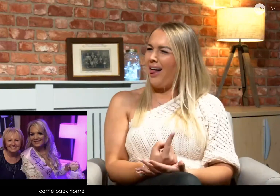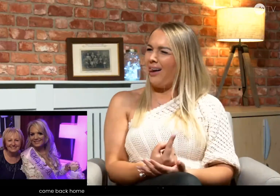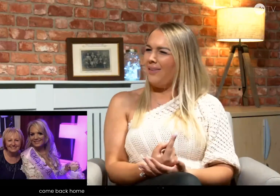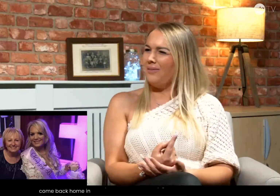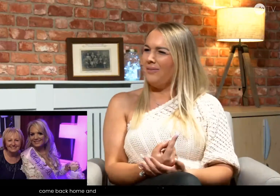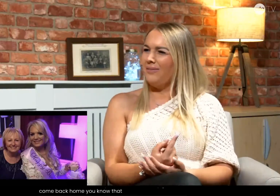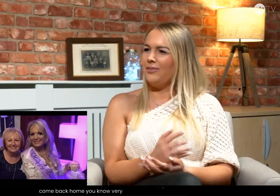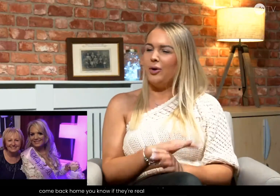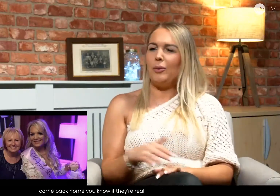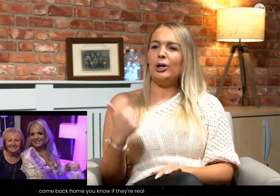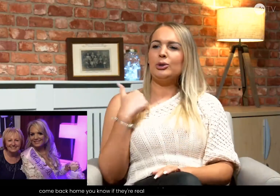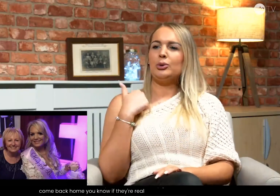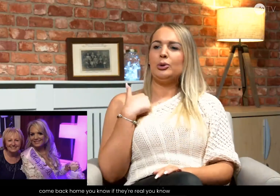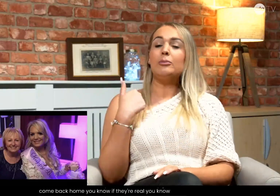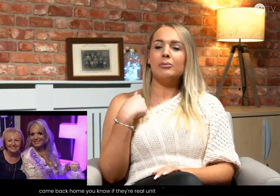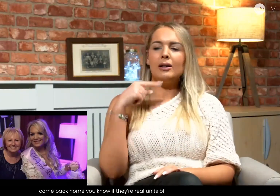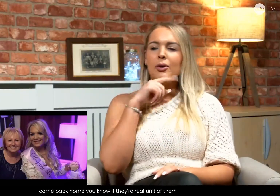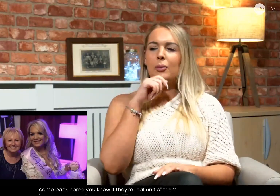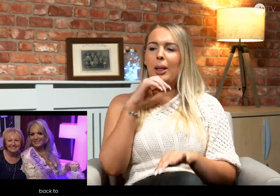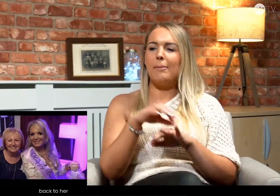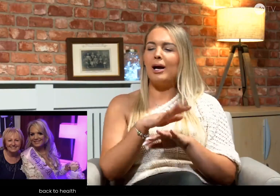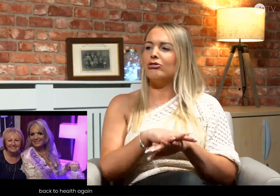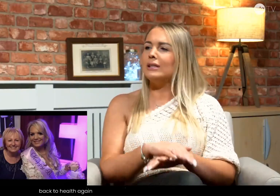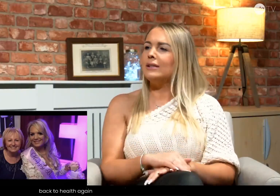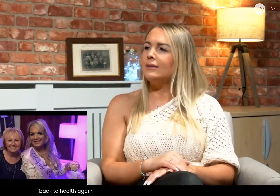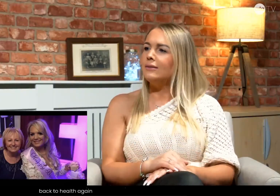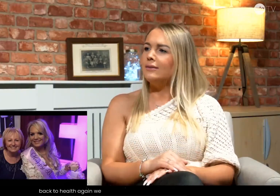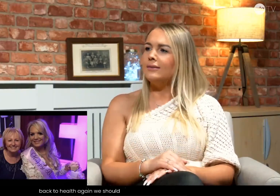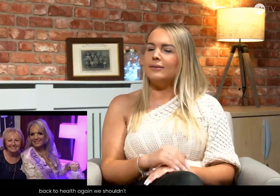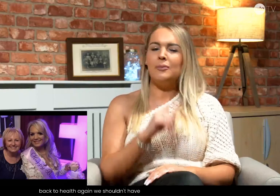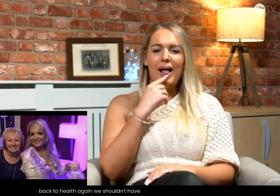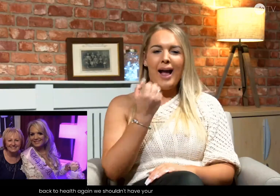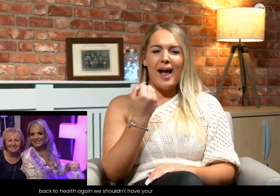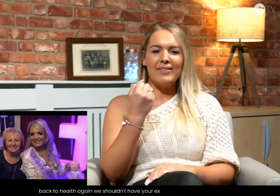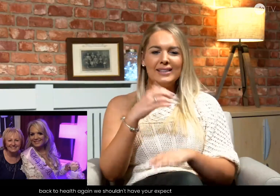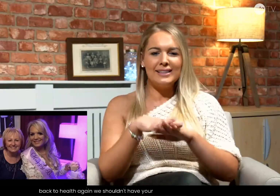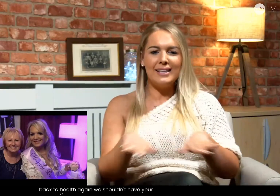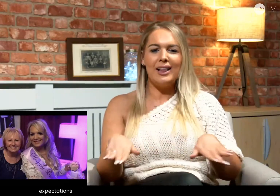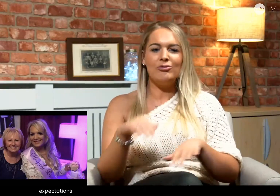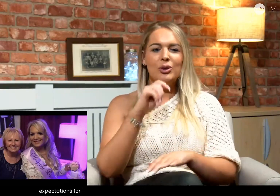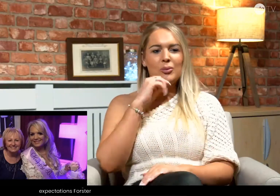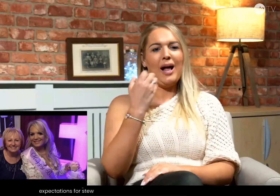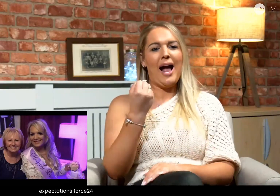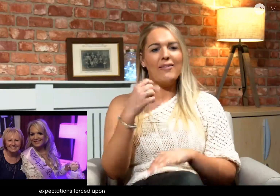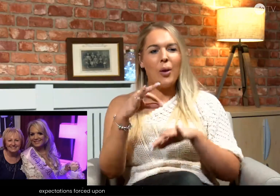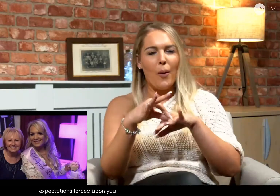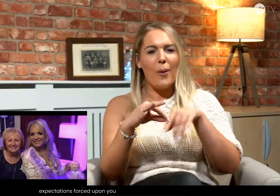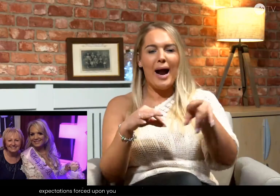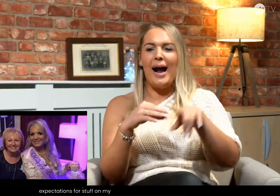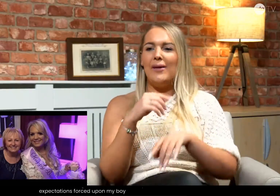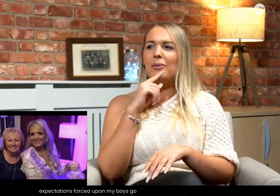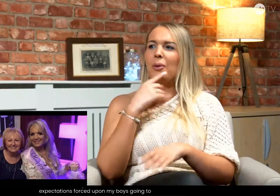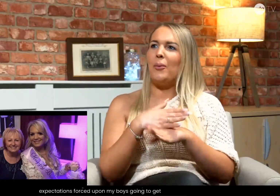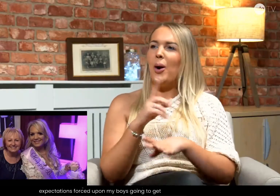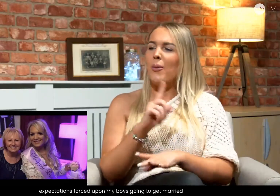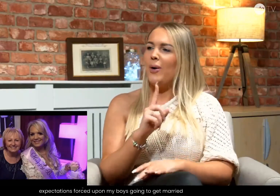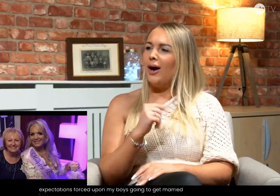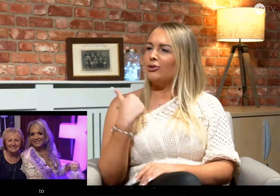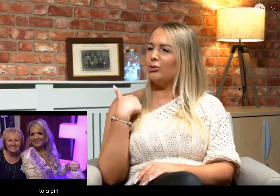nurture them back to health again. You shouldn't have your expectations forced upon, you know, my boy's going to get married to a girl. You know, I've got a